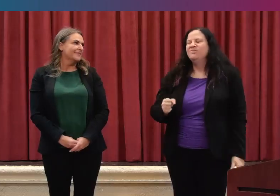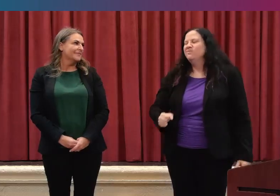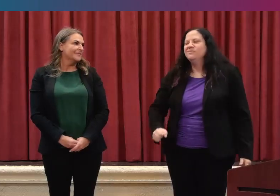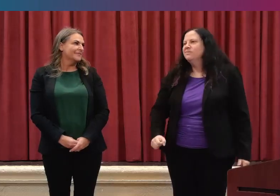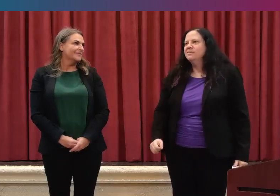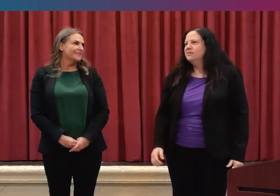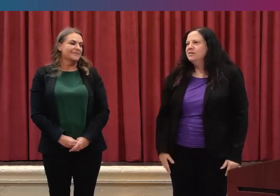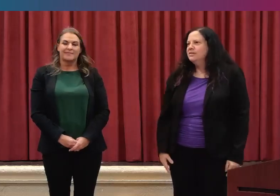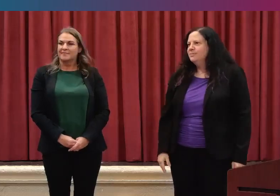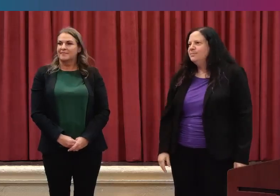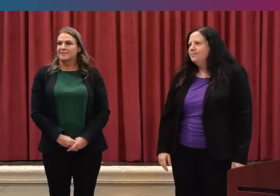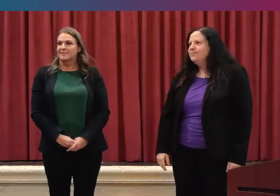they're using.